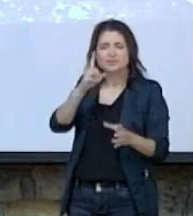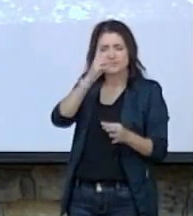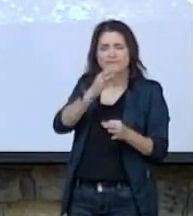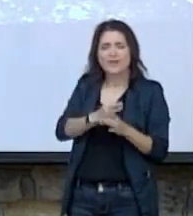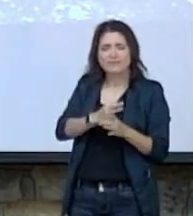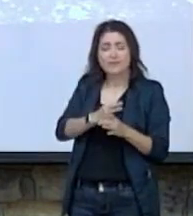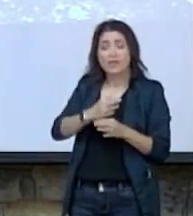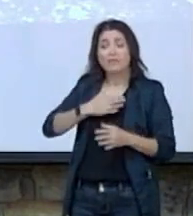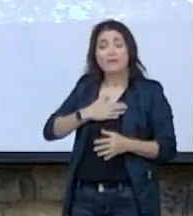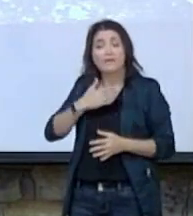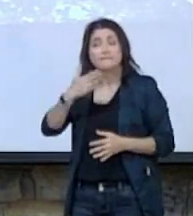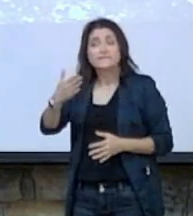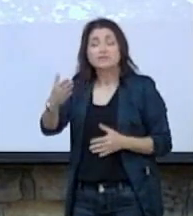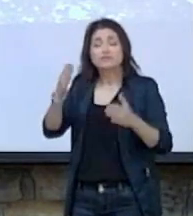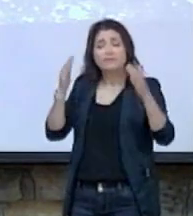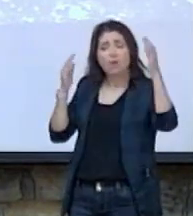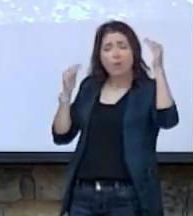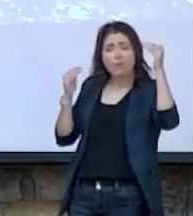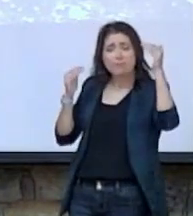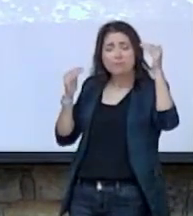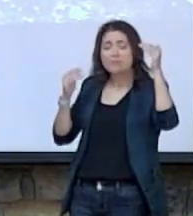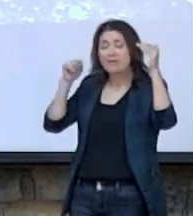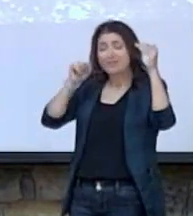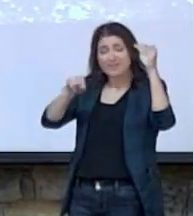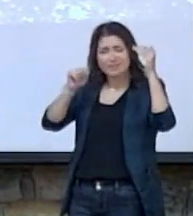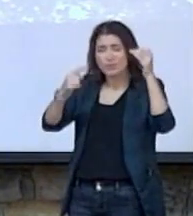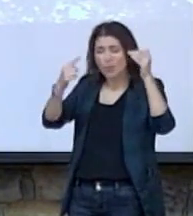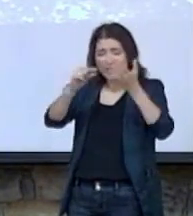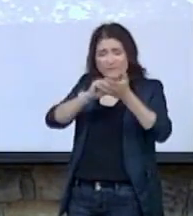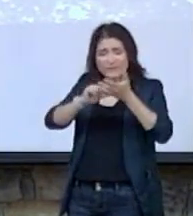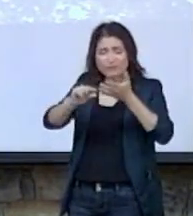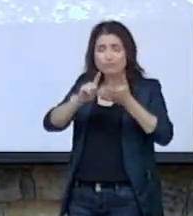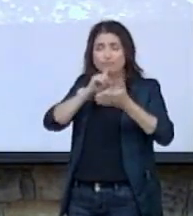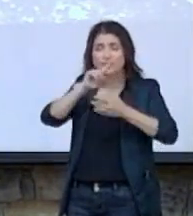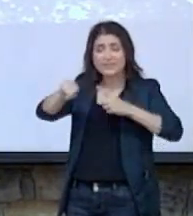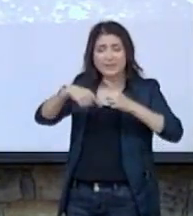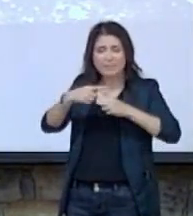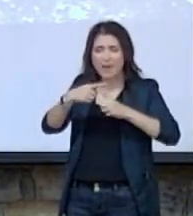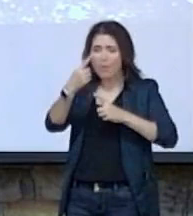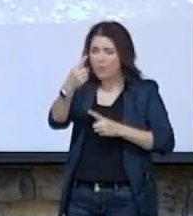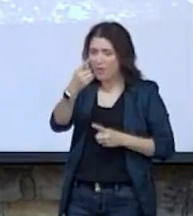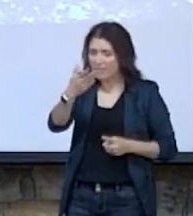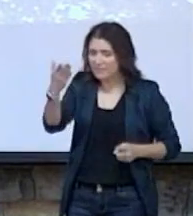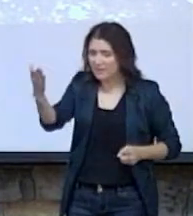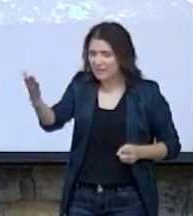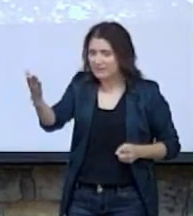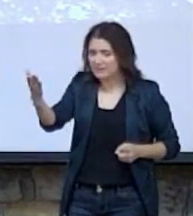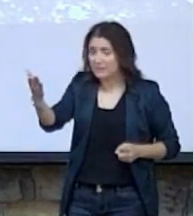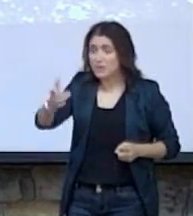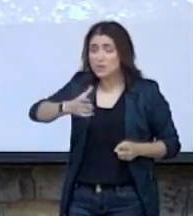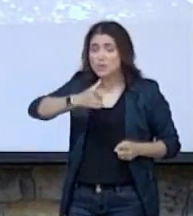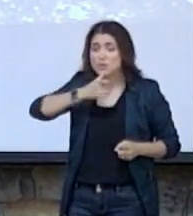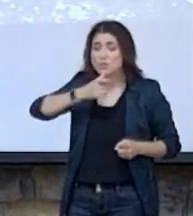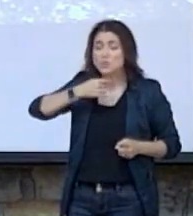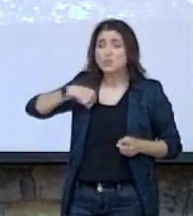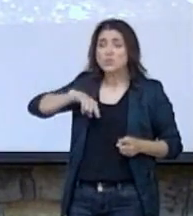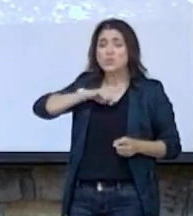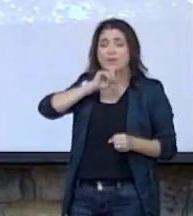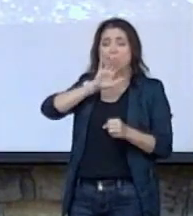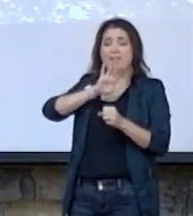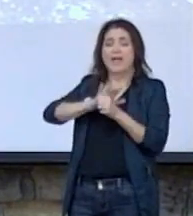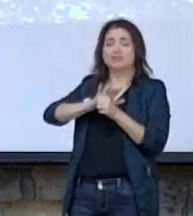of our hope. This is ultimately, this one verse is all about one thing. It's about who we pledge our allegiance